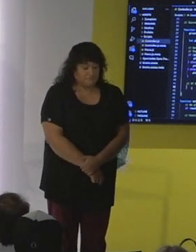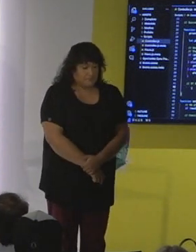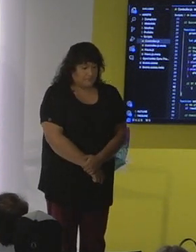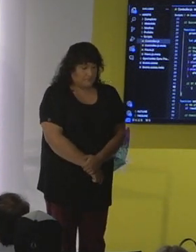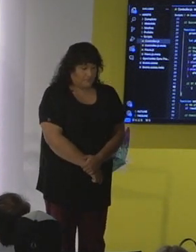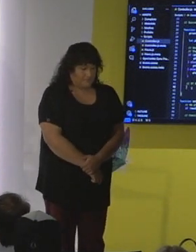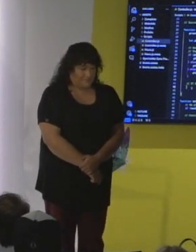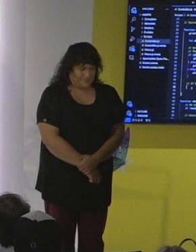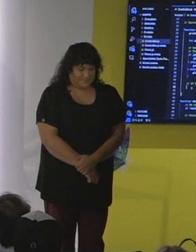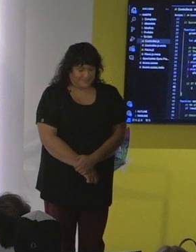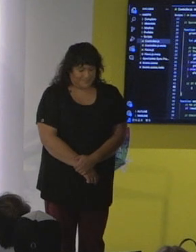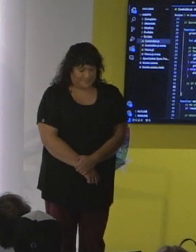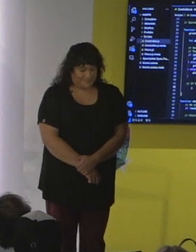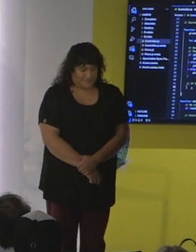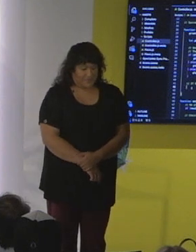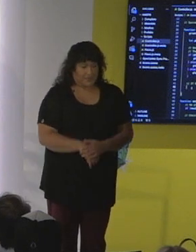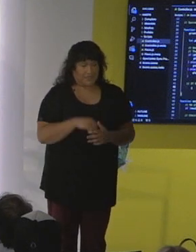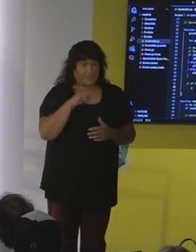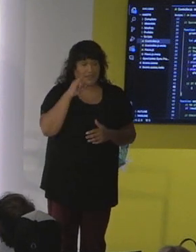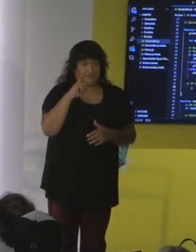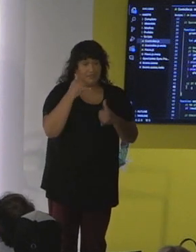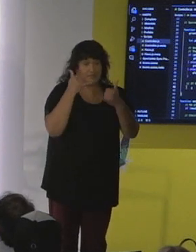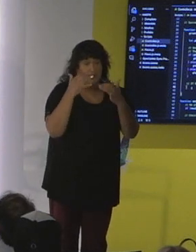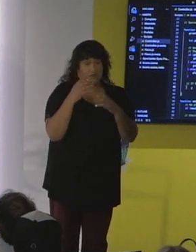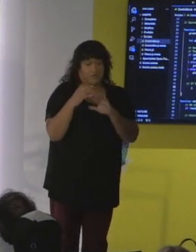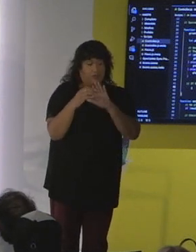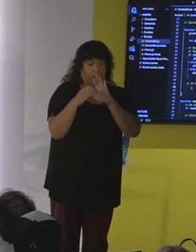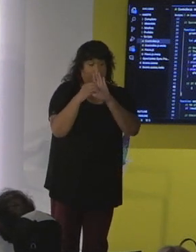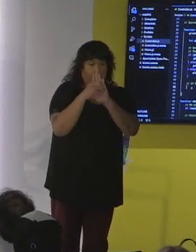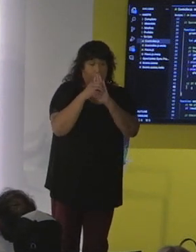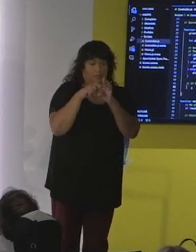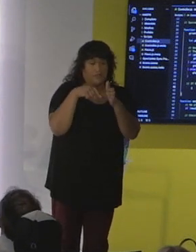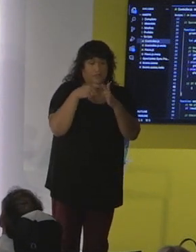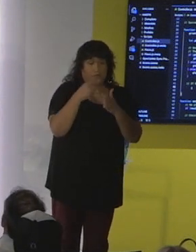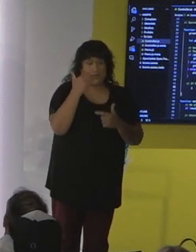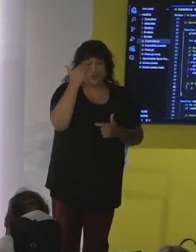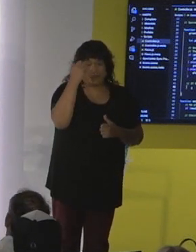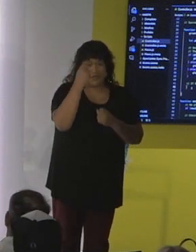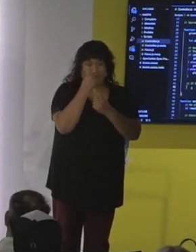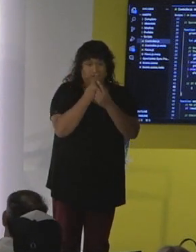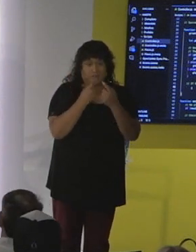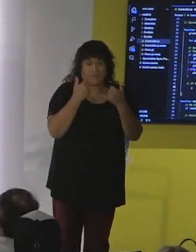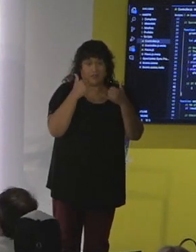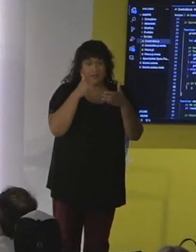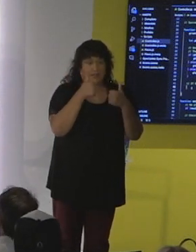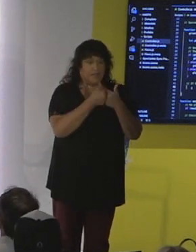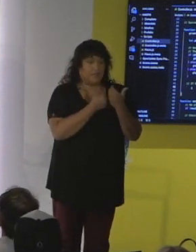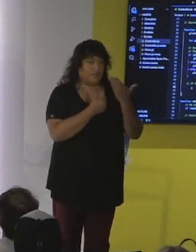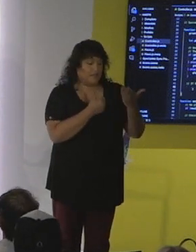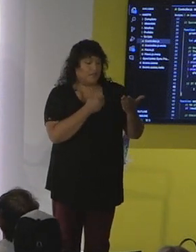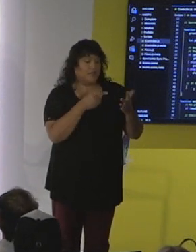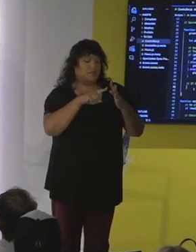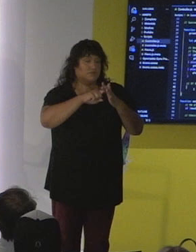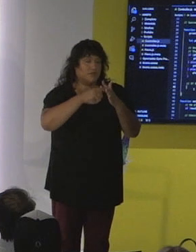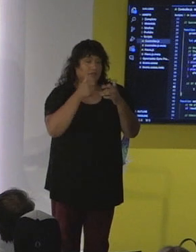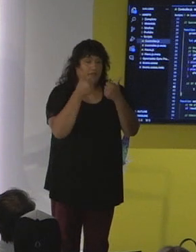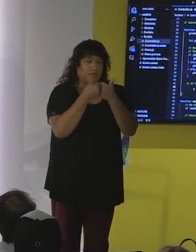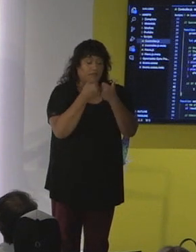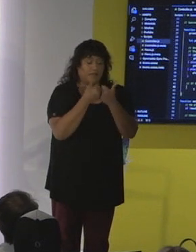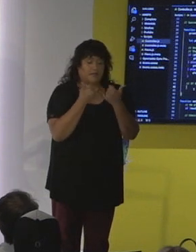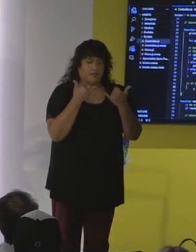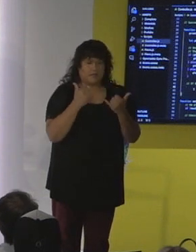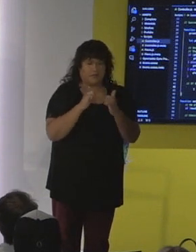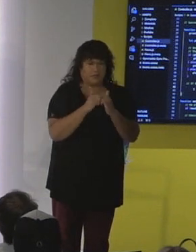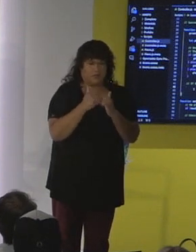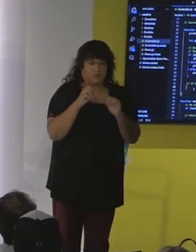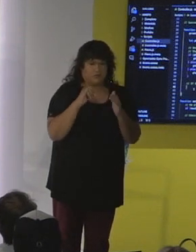If the player is O, then we know that everybody who's playing the game is there, and we can start the game. So how might we